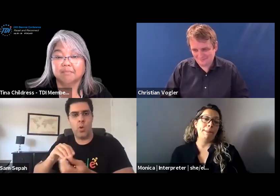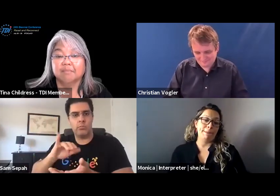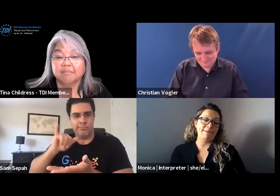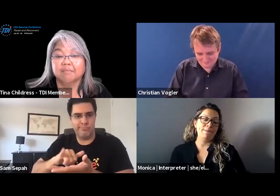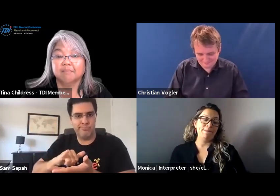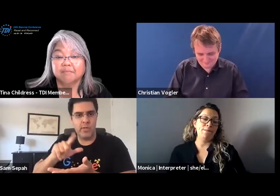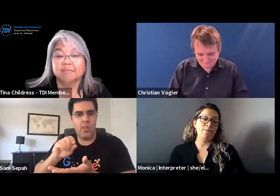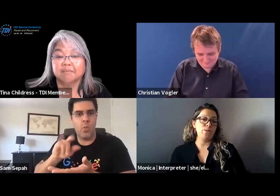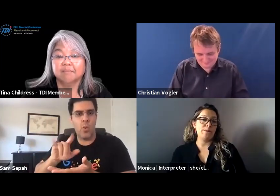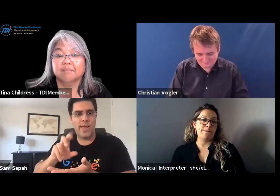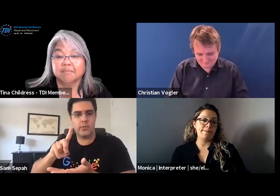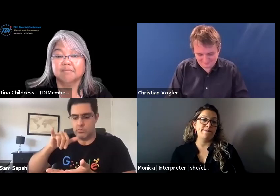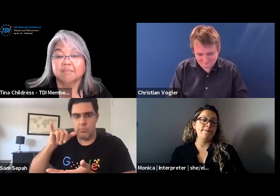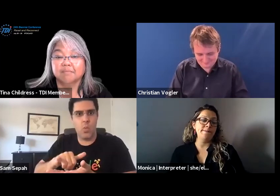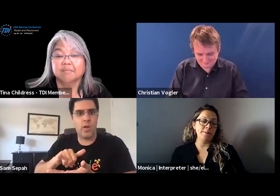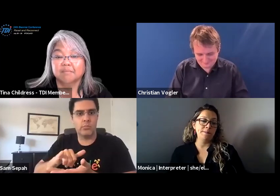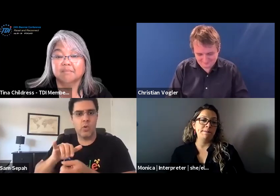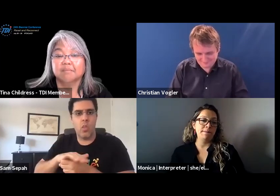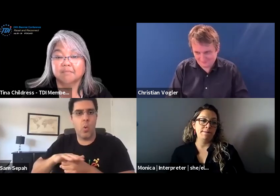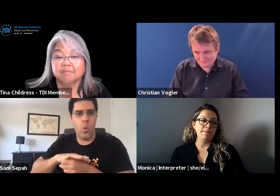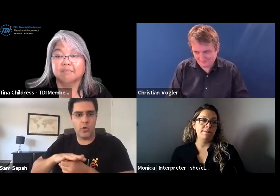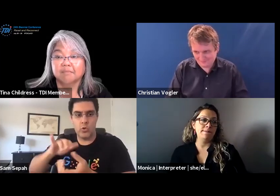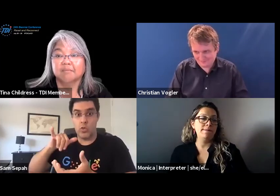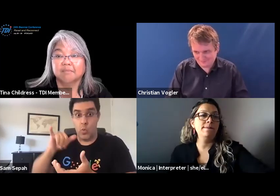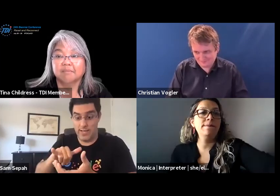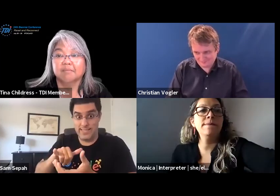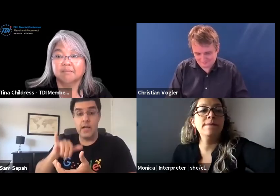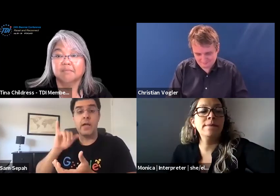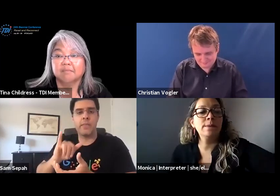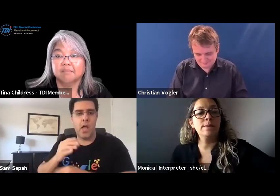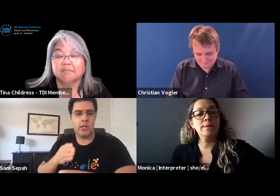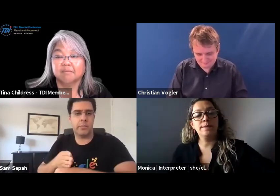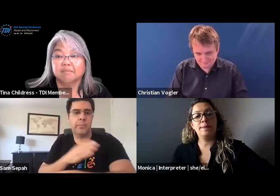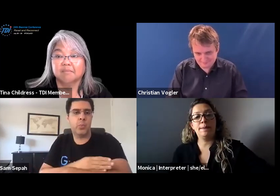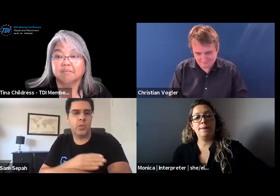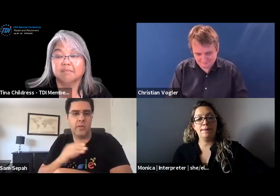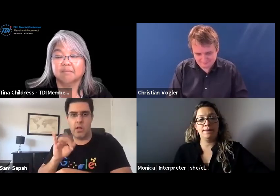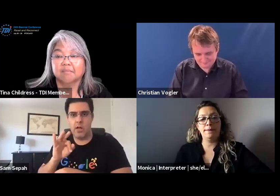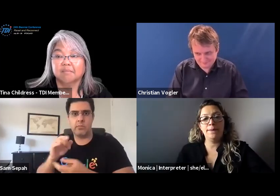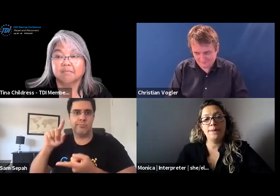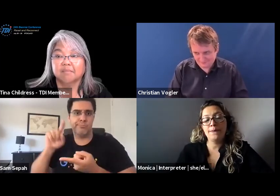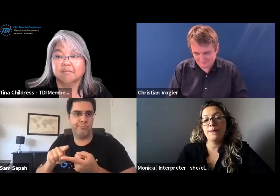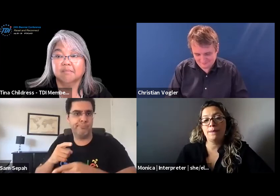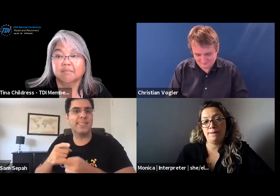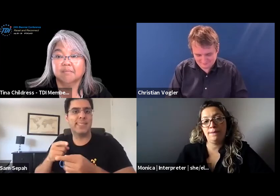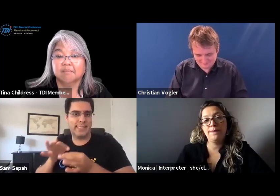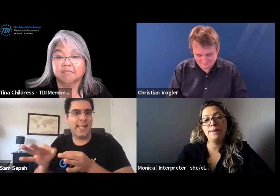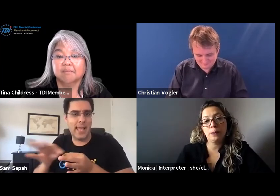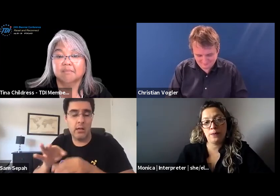back. We want it to stay localized in that location, and that'll improve